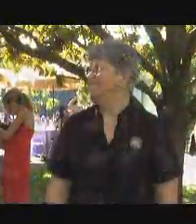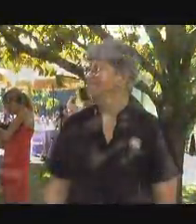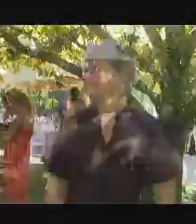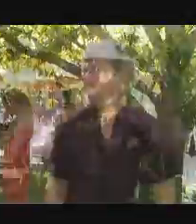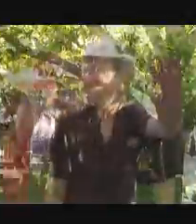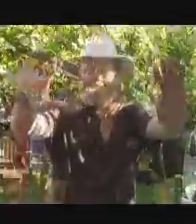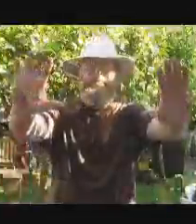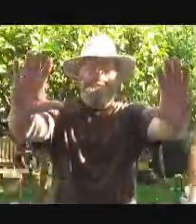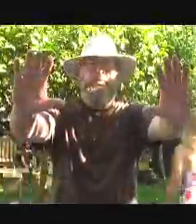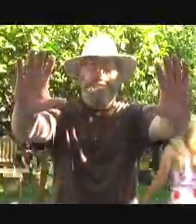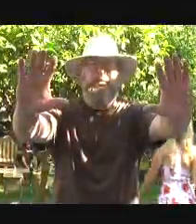Linda.